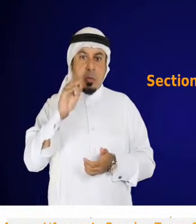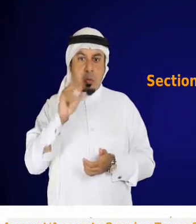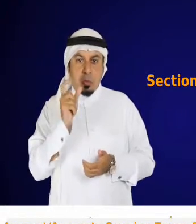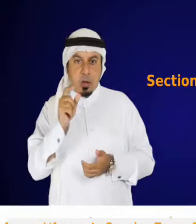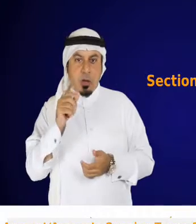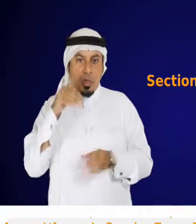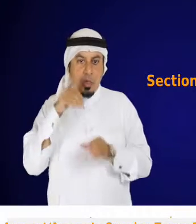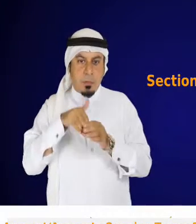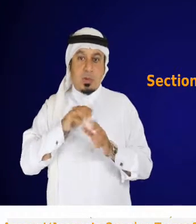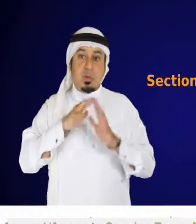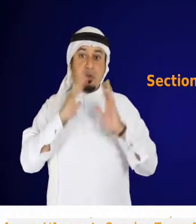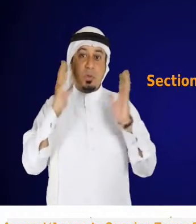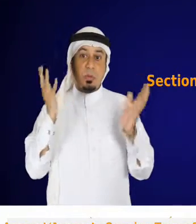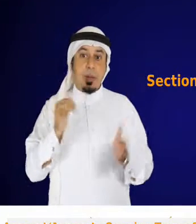matured.